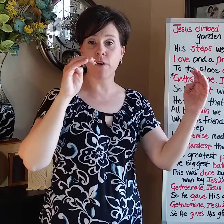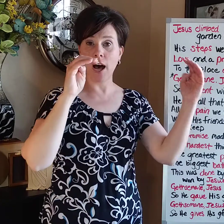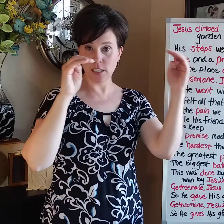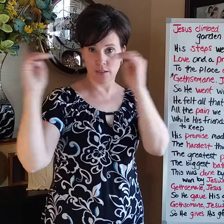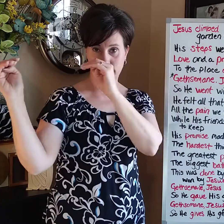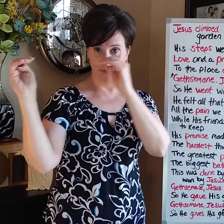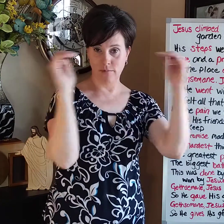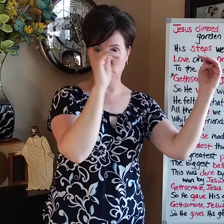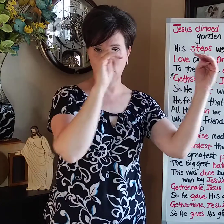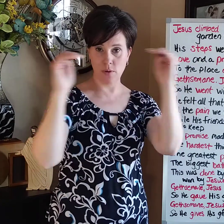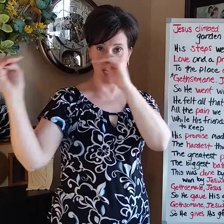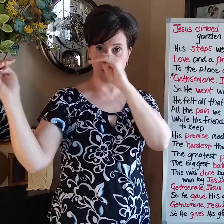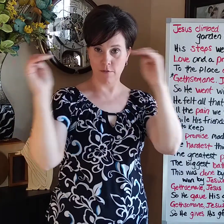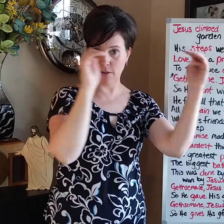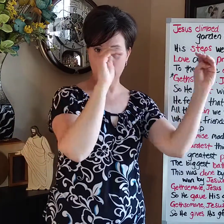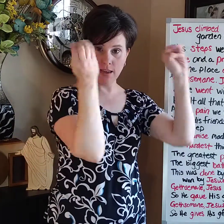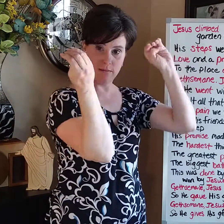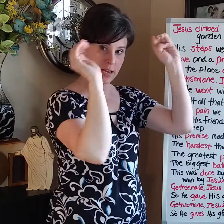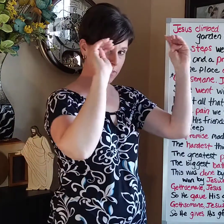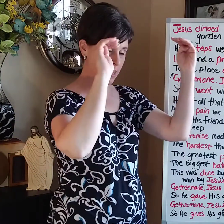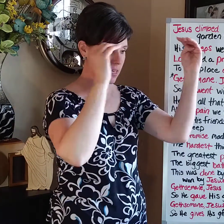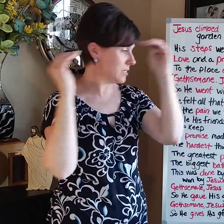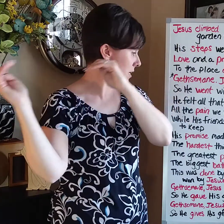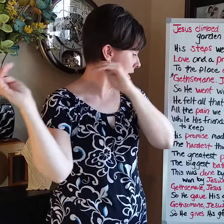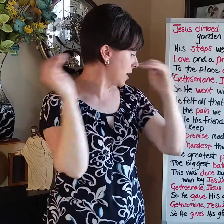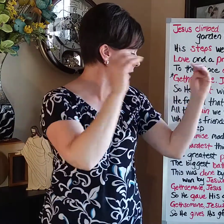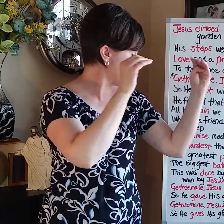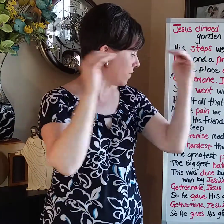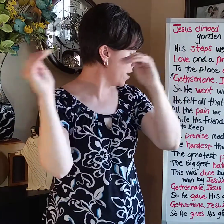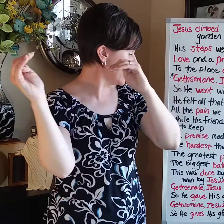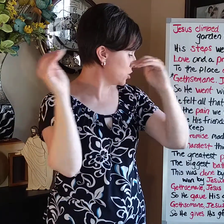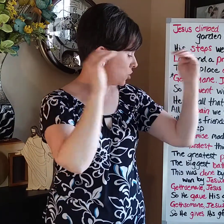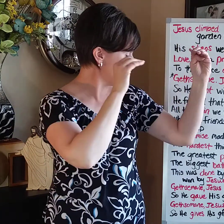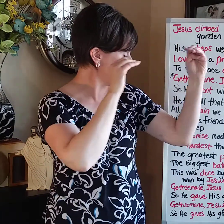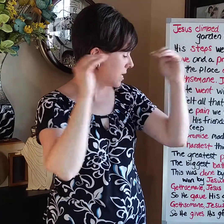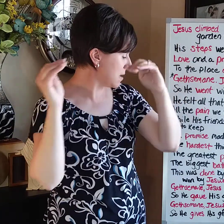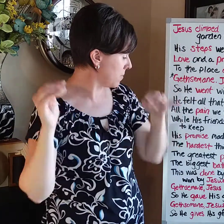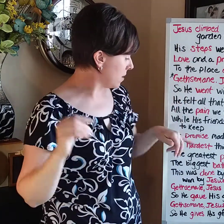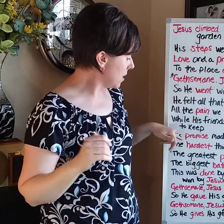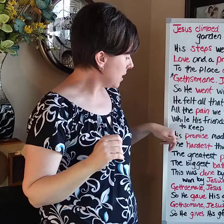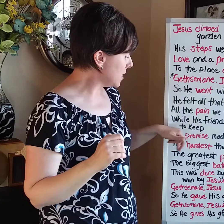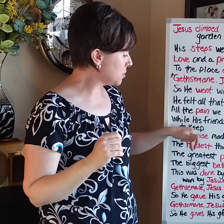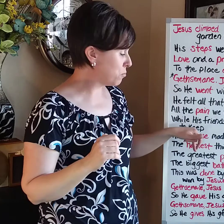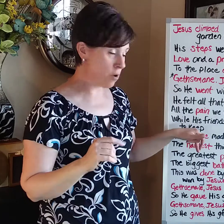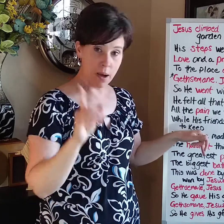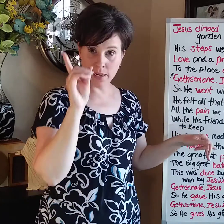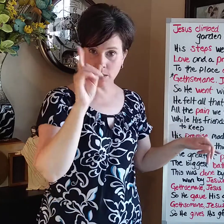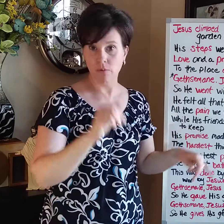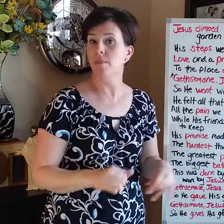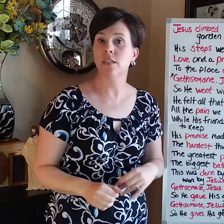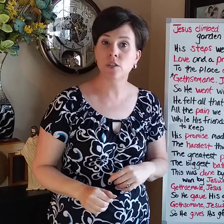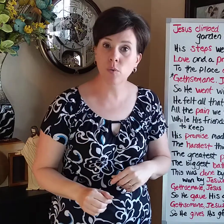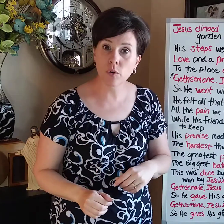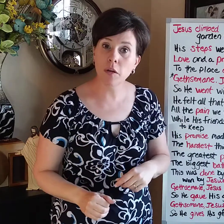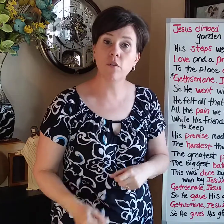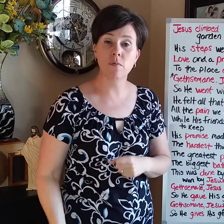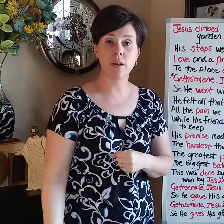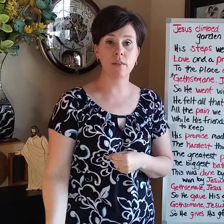fought, so your two hands are fighting, kind of like this. He fought to keep his promise. Promise is a word we know from another